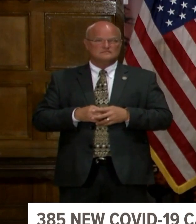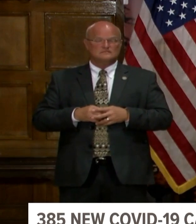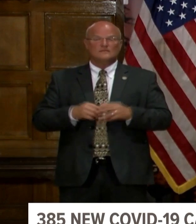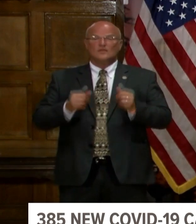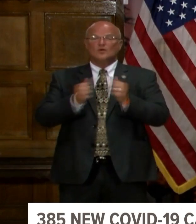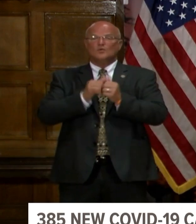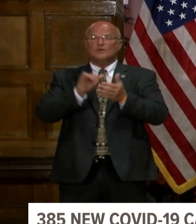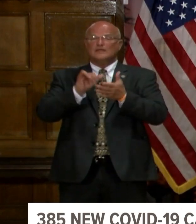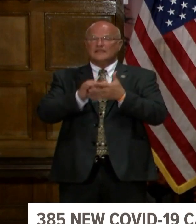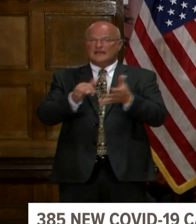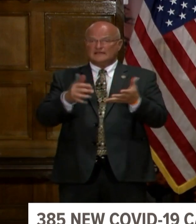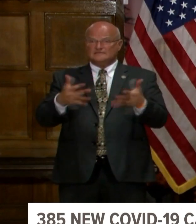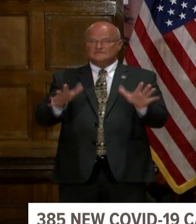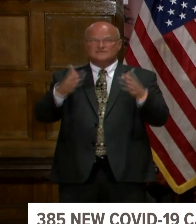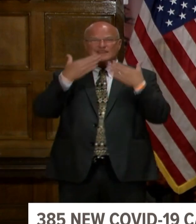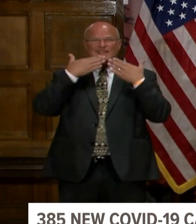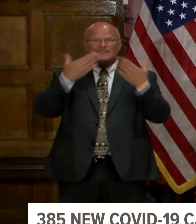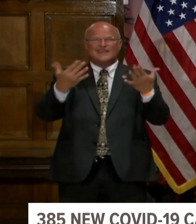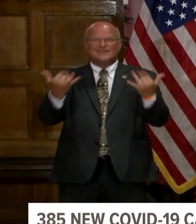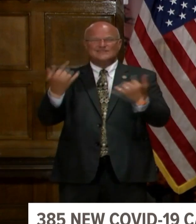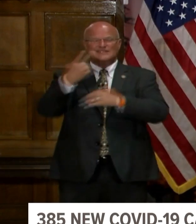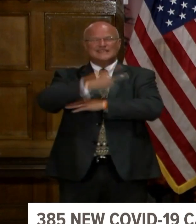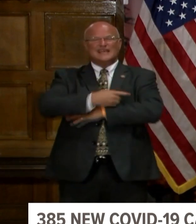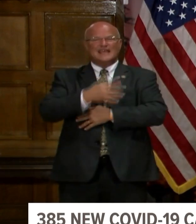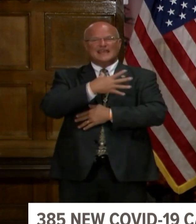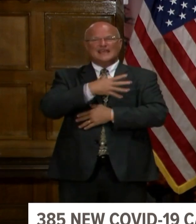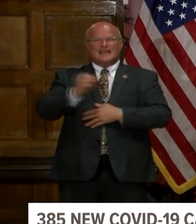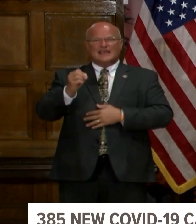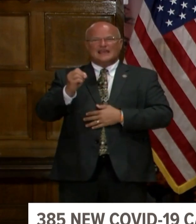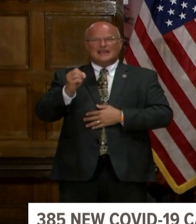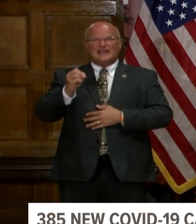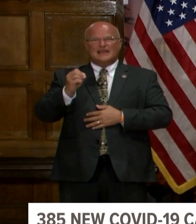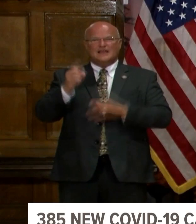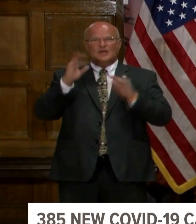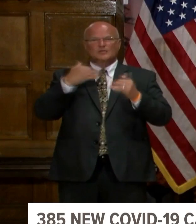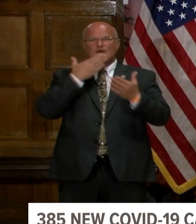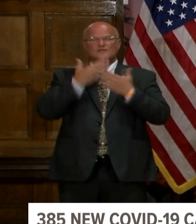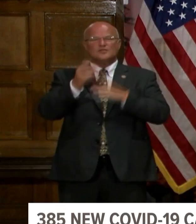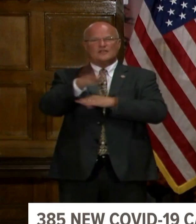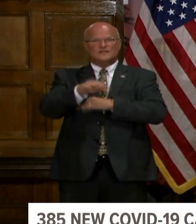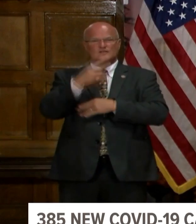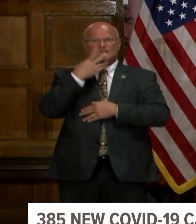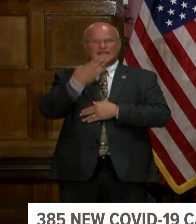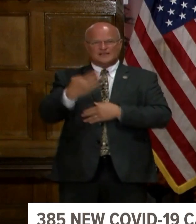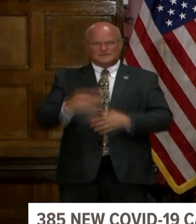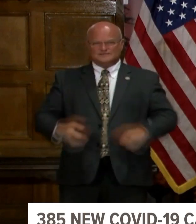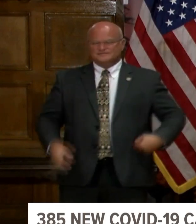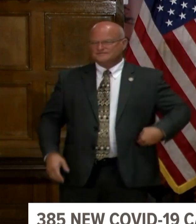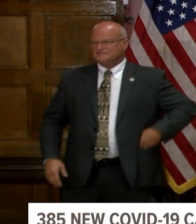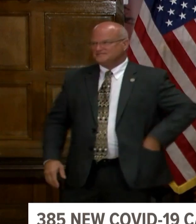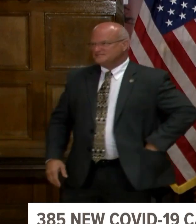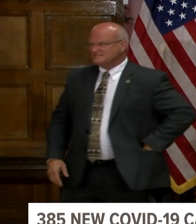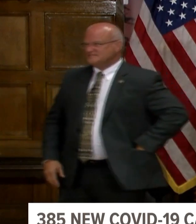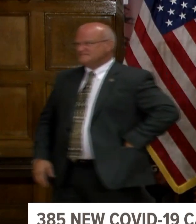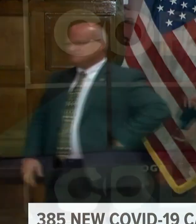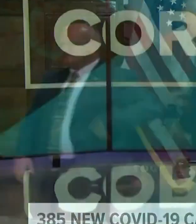So with that, thank you today, and hope you all have a good afternoon. Thank you.